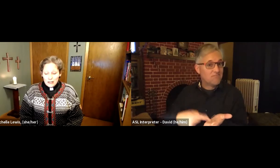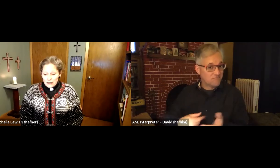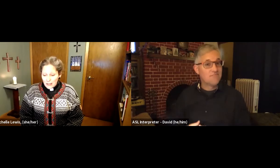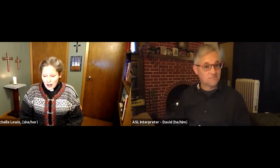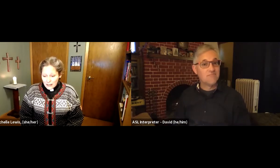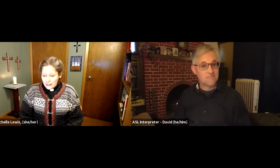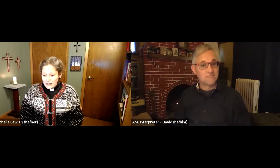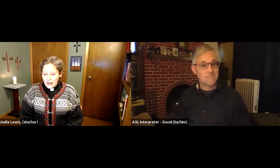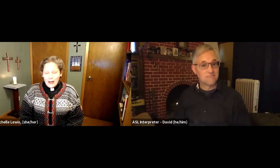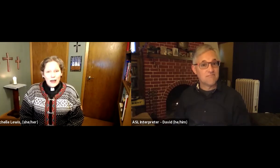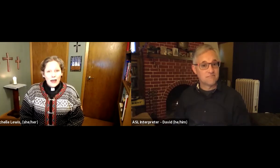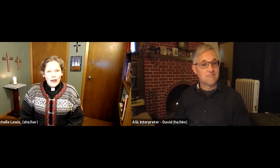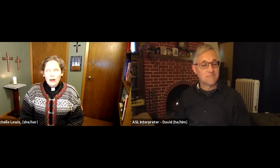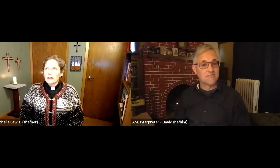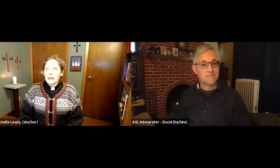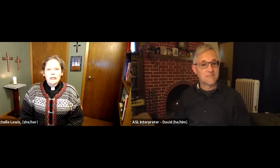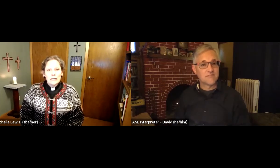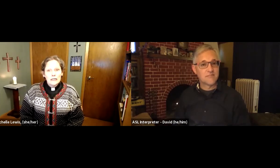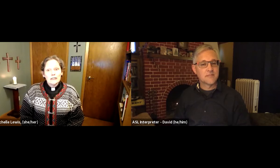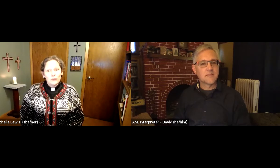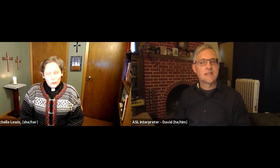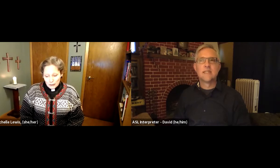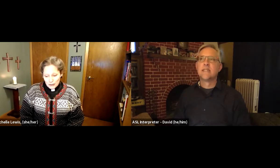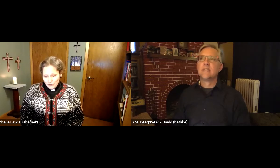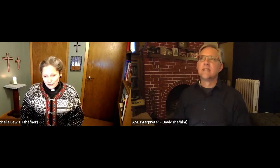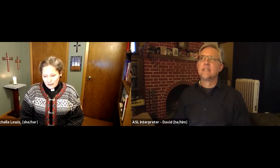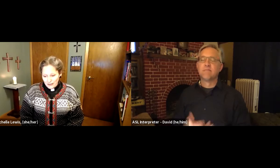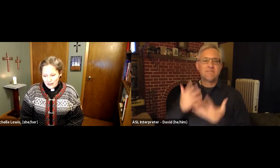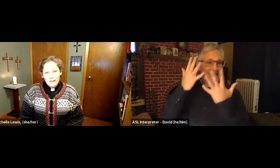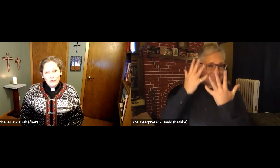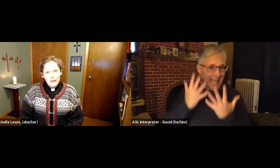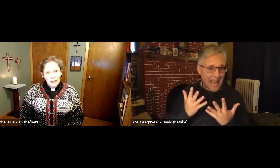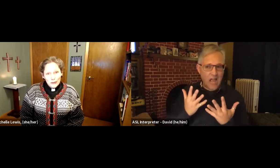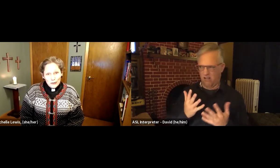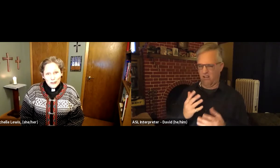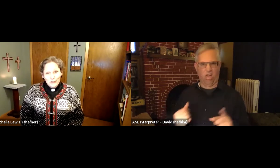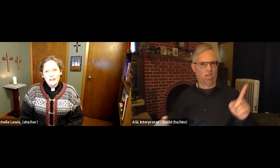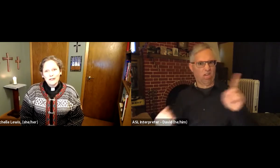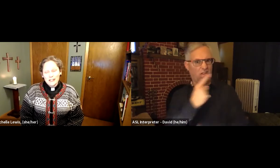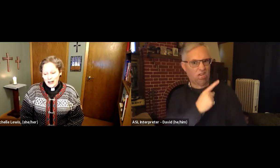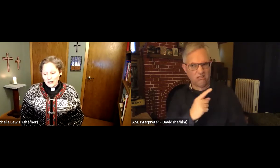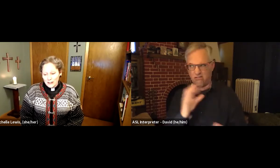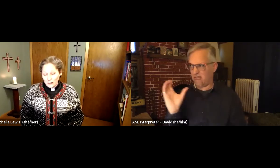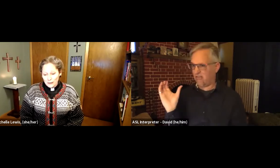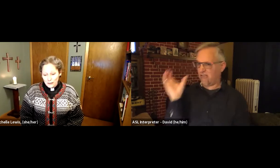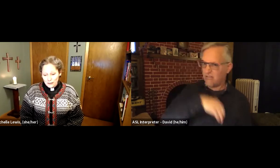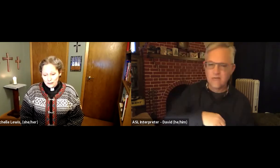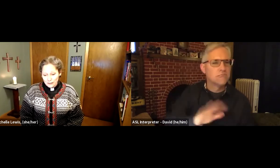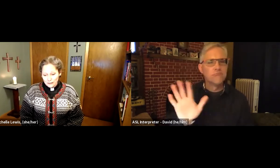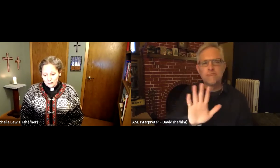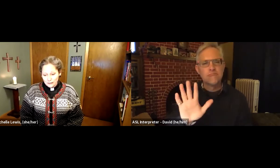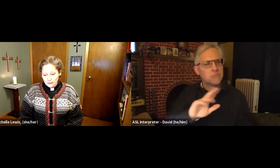It is not, it is normal for you to feel sad too.